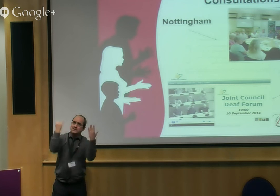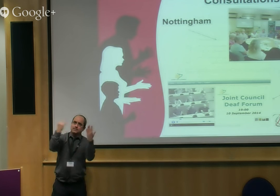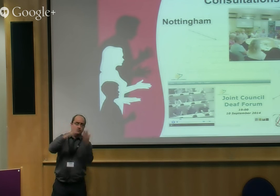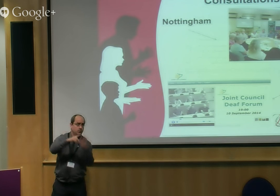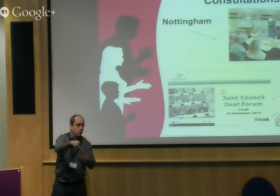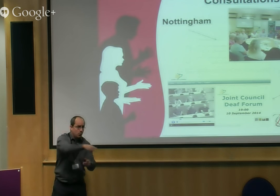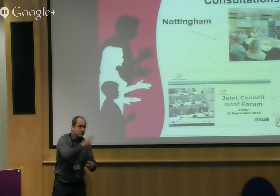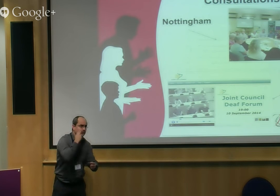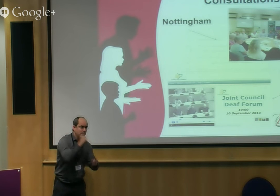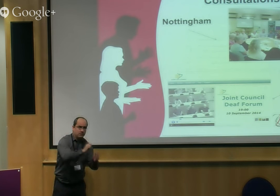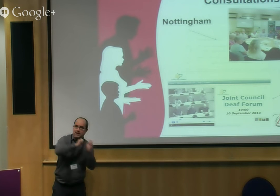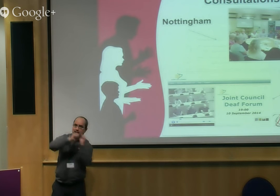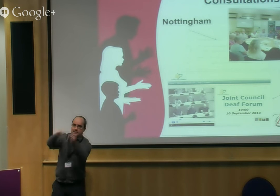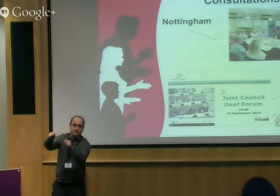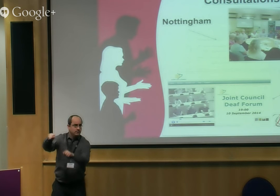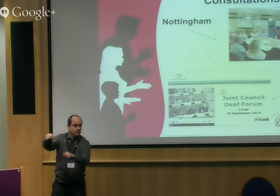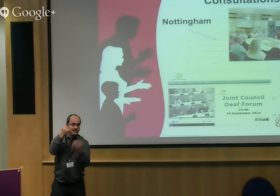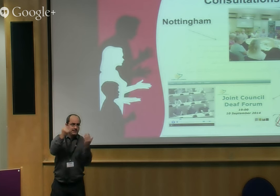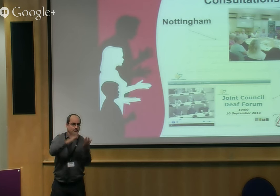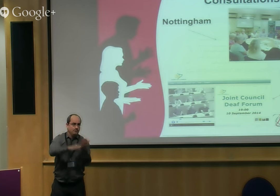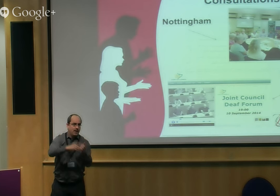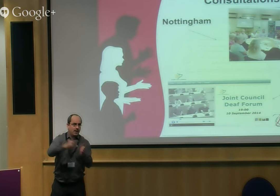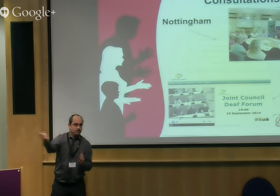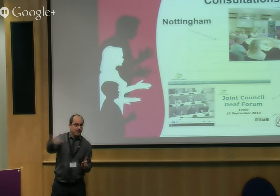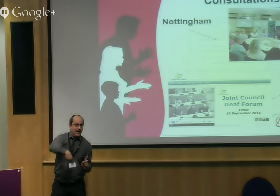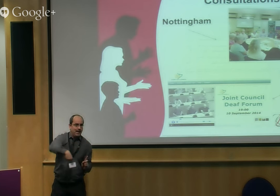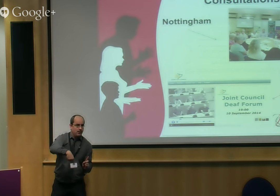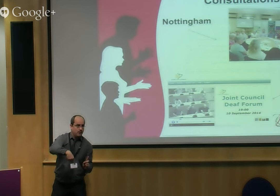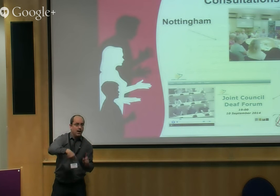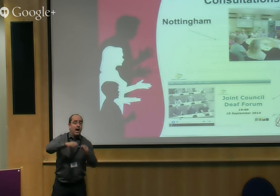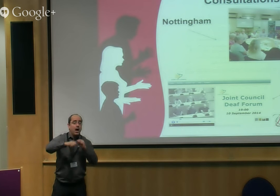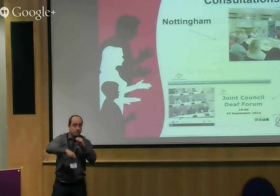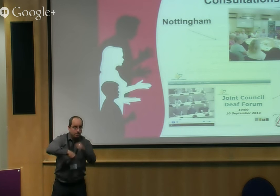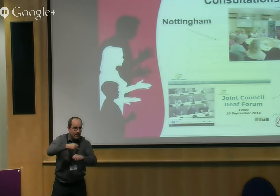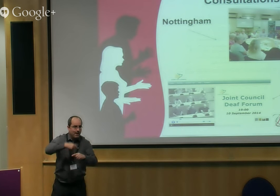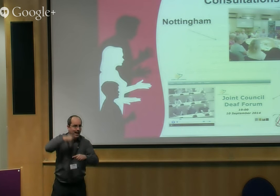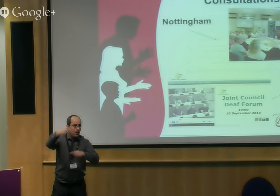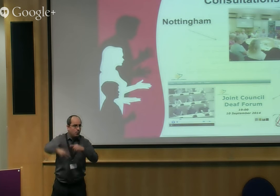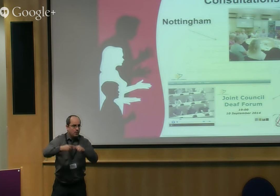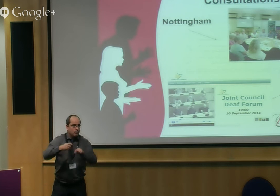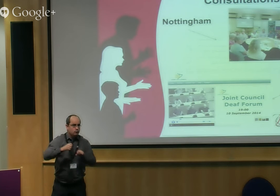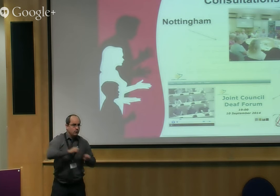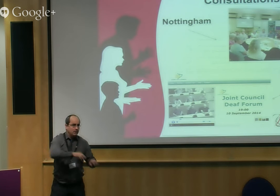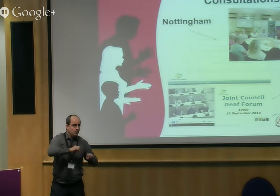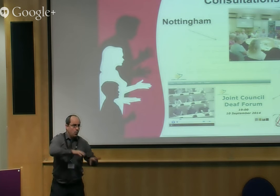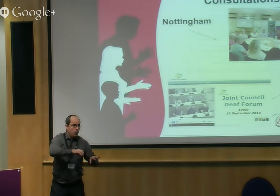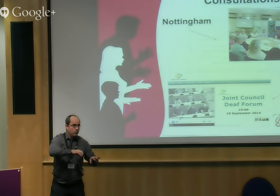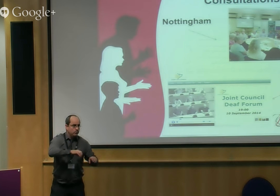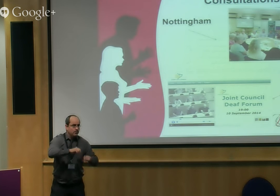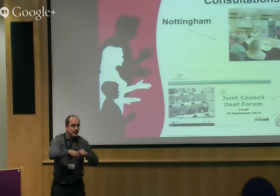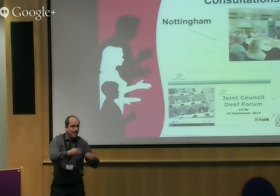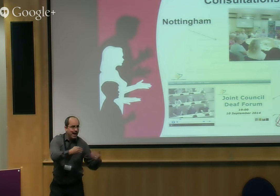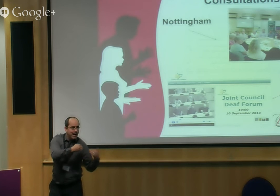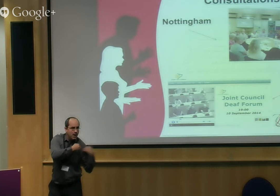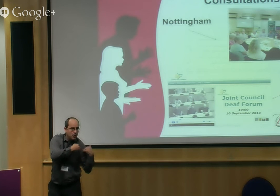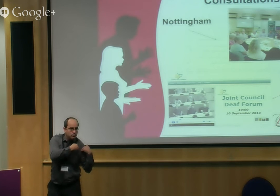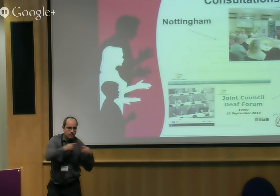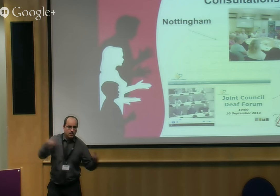want a commitment to when you will come back and we can review things. And we said, you come back in 6 months and we want an